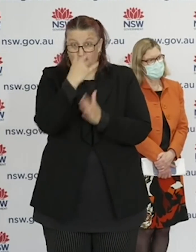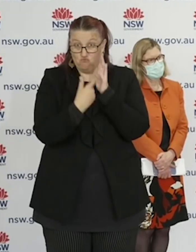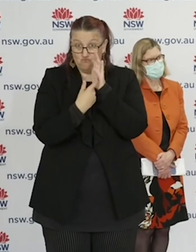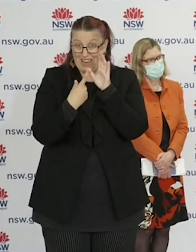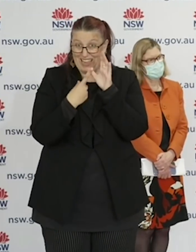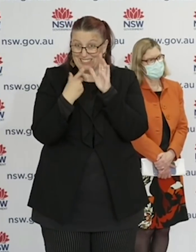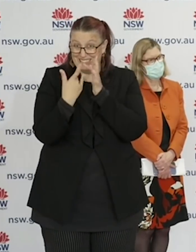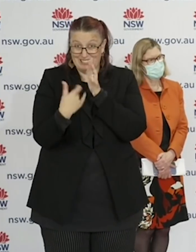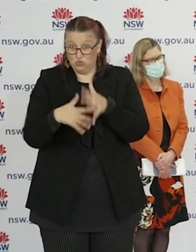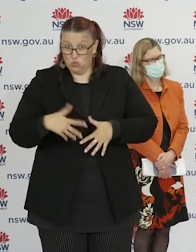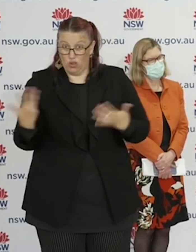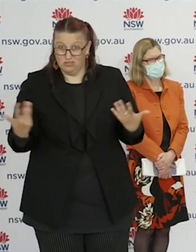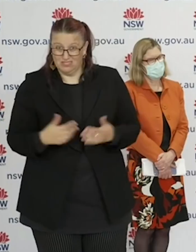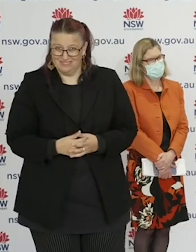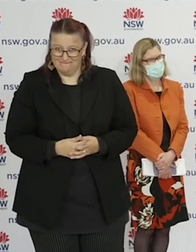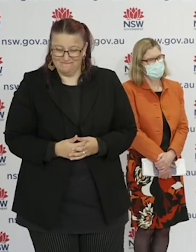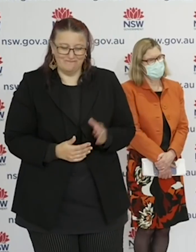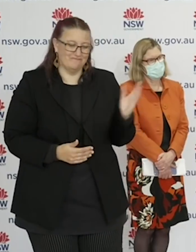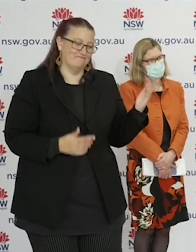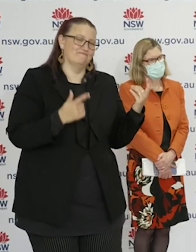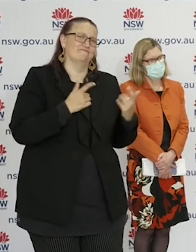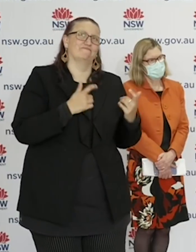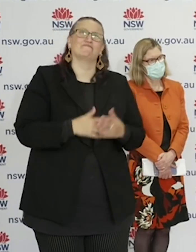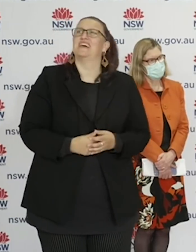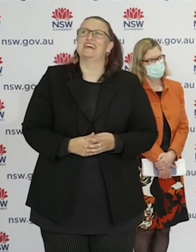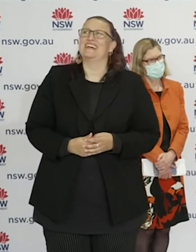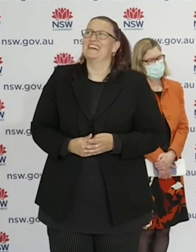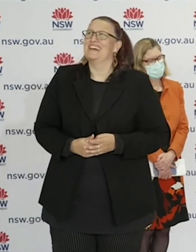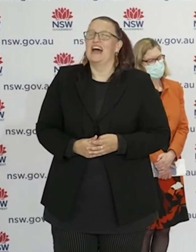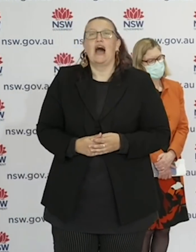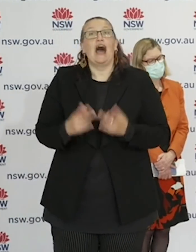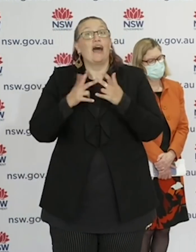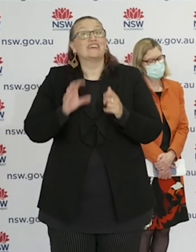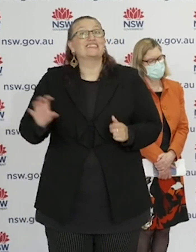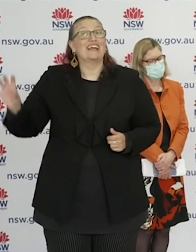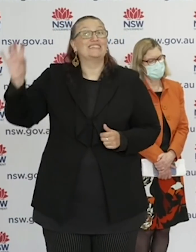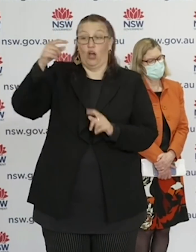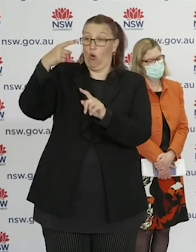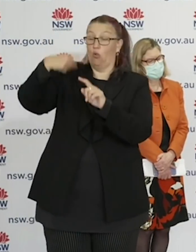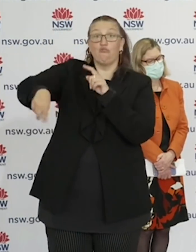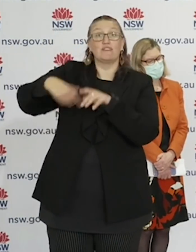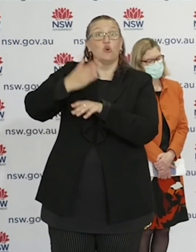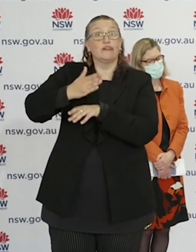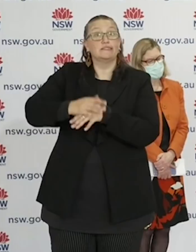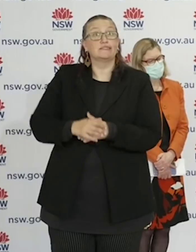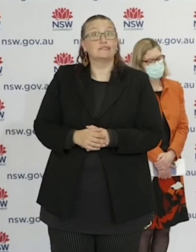had an authorised workers list going to 17 pages. The authorised workers list for those 8 or 9 local